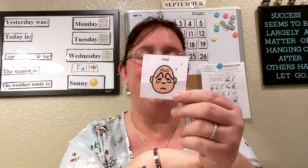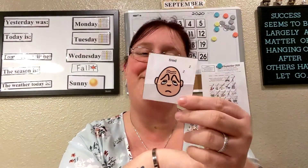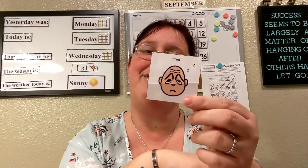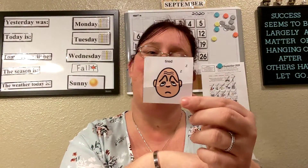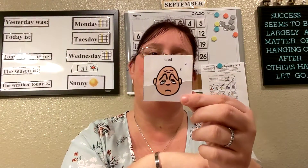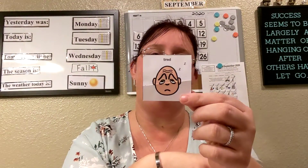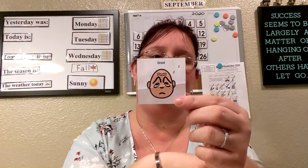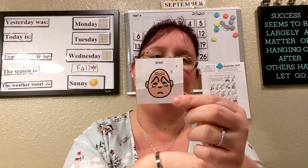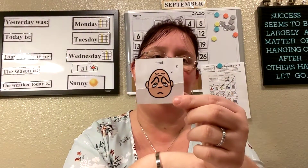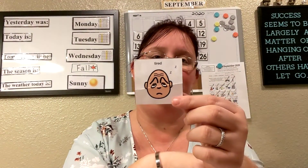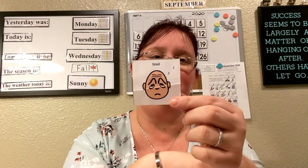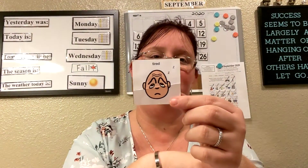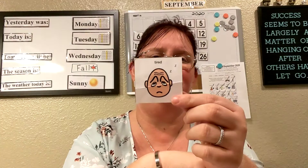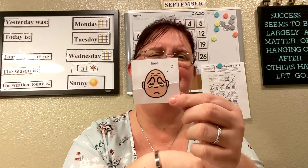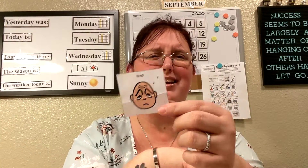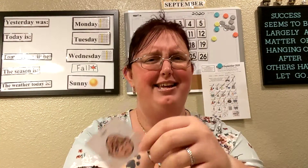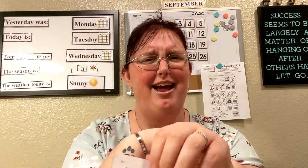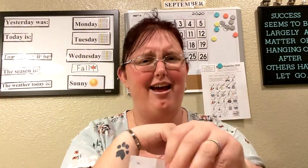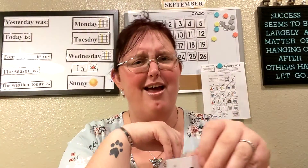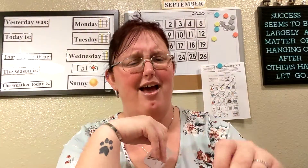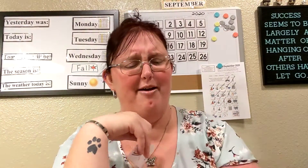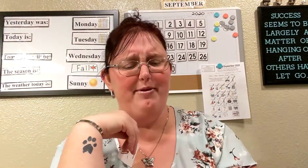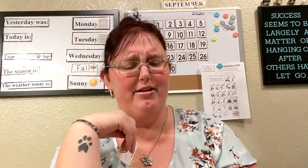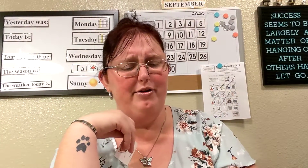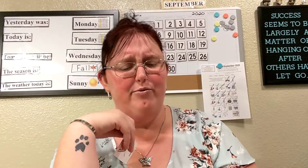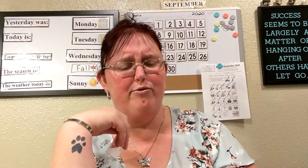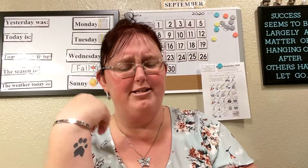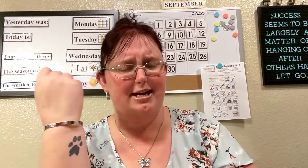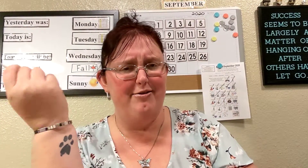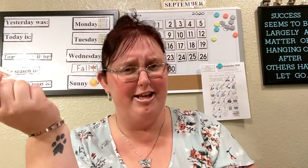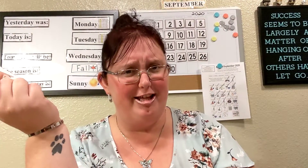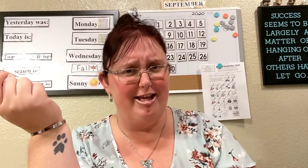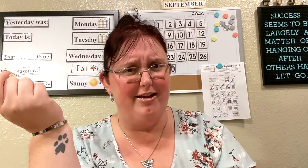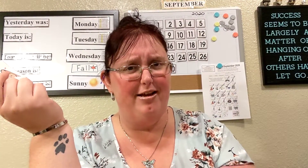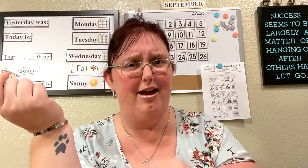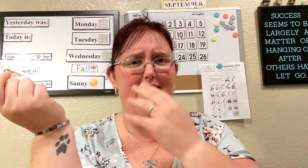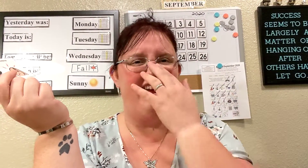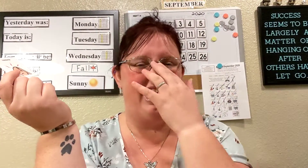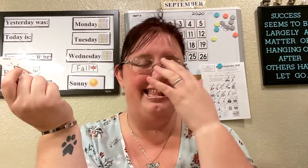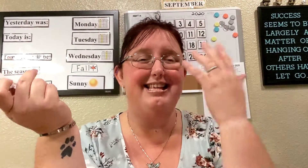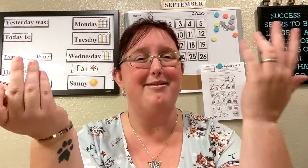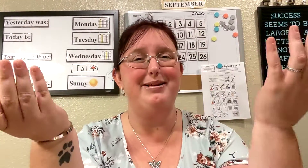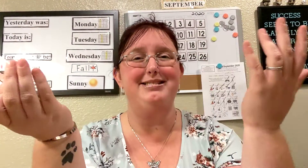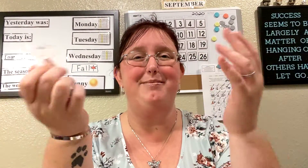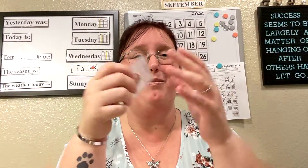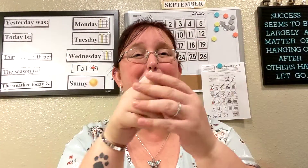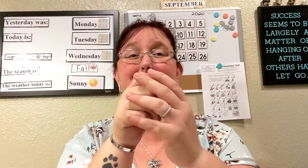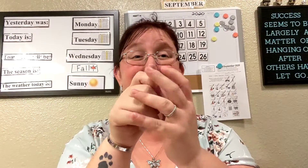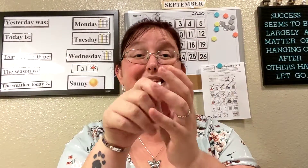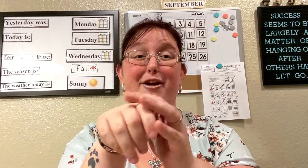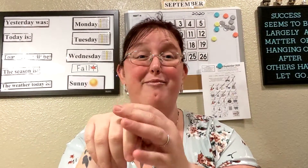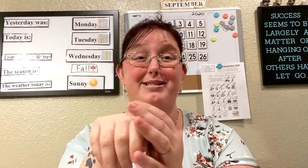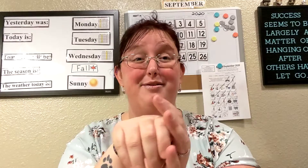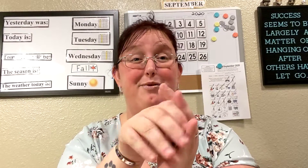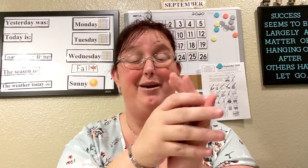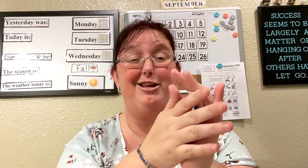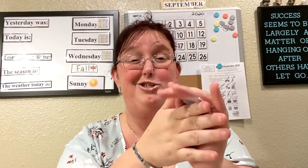I'm a little tired. Yeah, I've been a little run down lately, and I think that means that maybe I'm not taking care of myself the way I